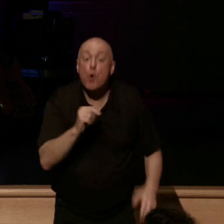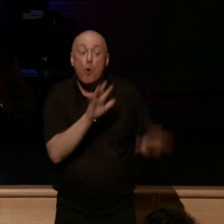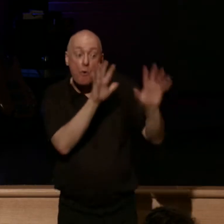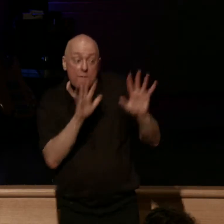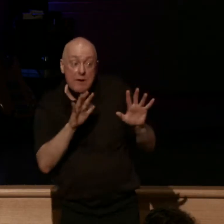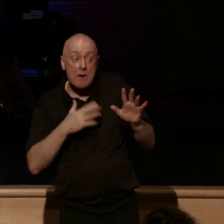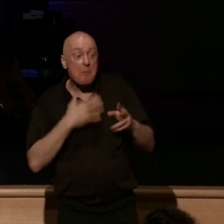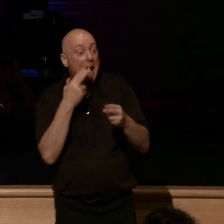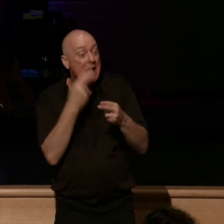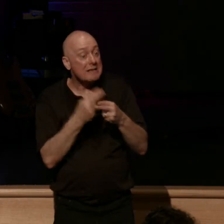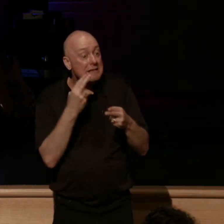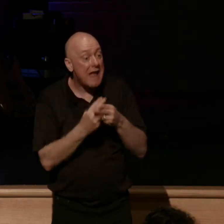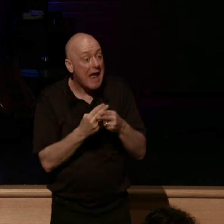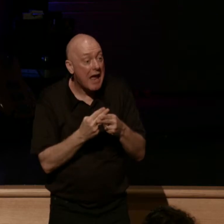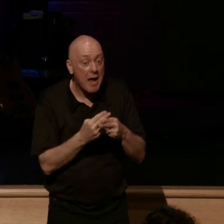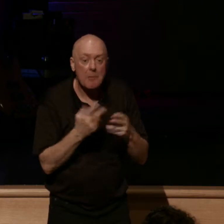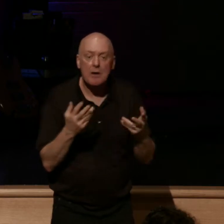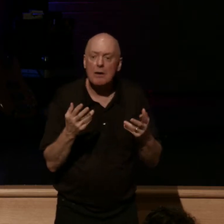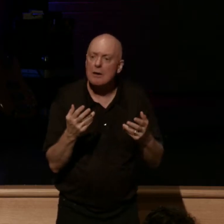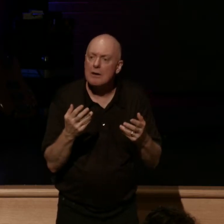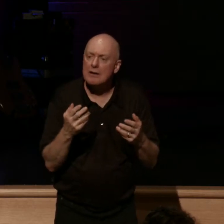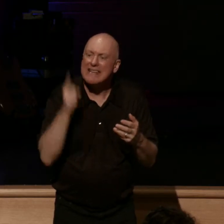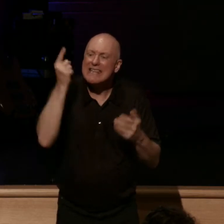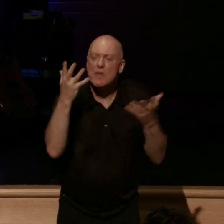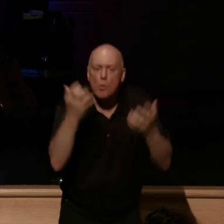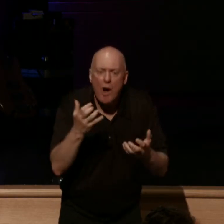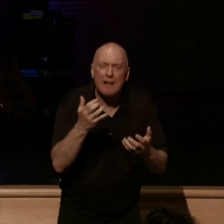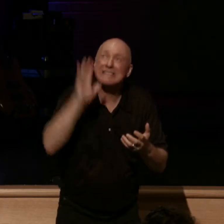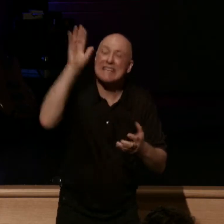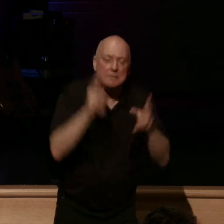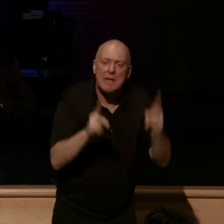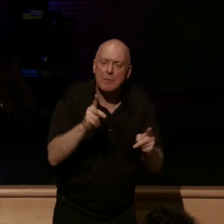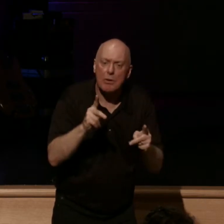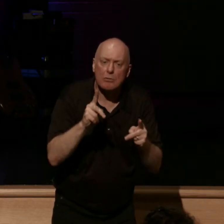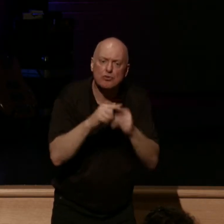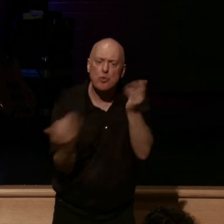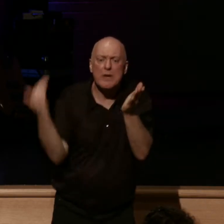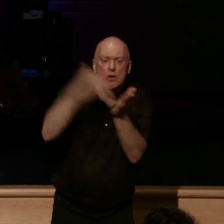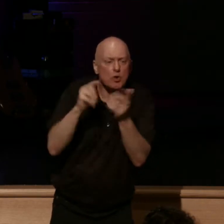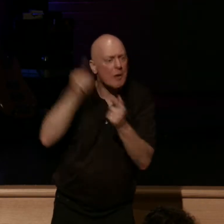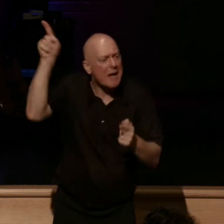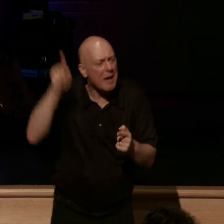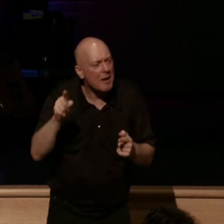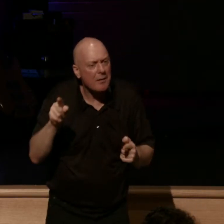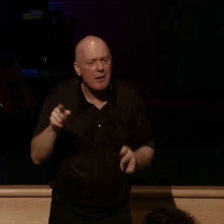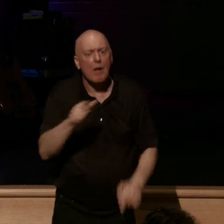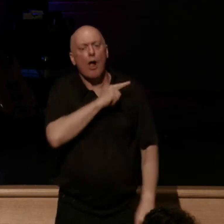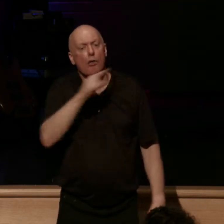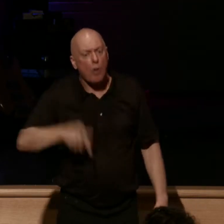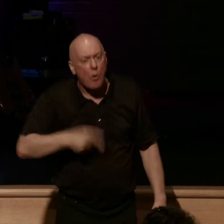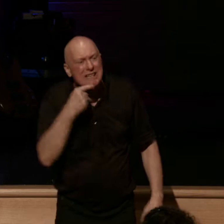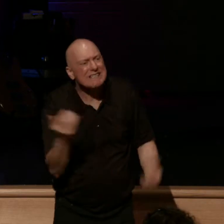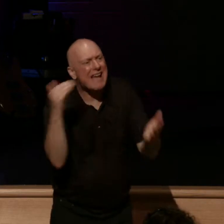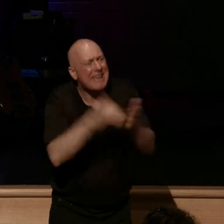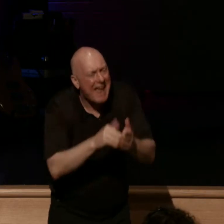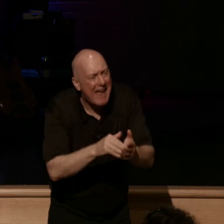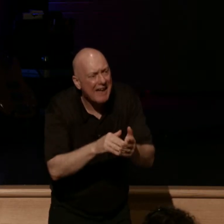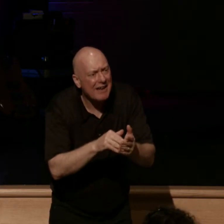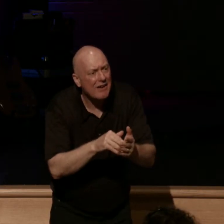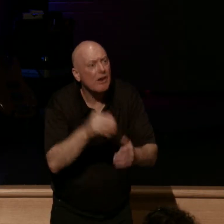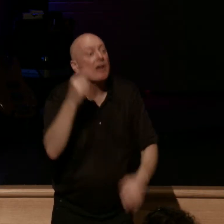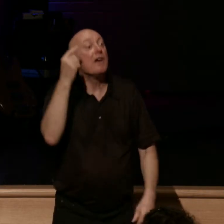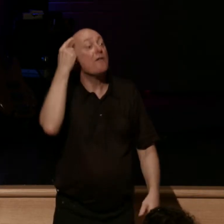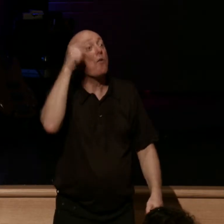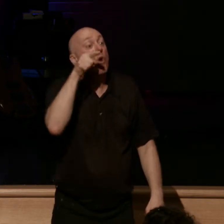then another call for his people to return. It's just another invitation of the Lord saying again, "But for you